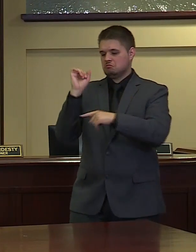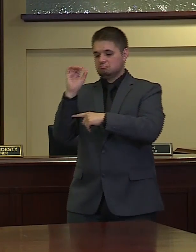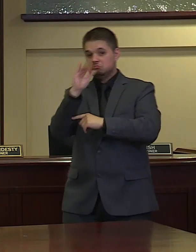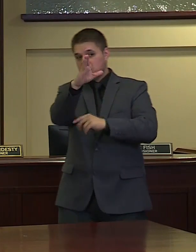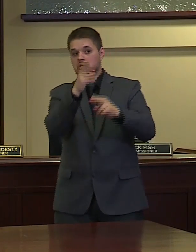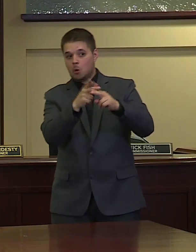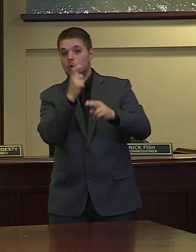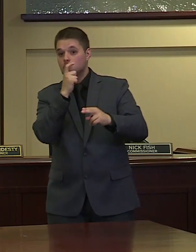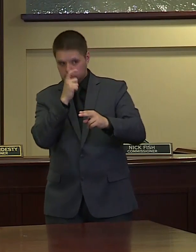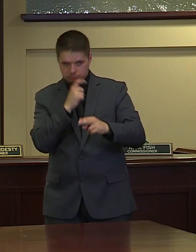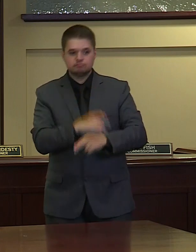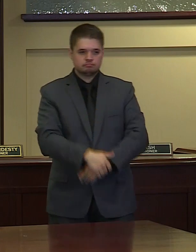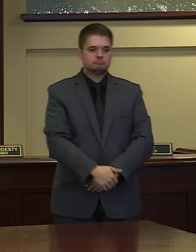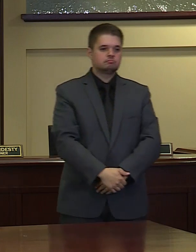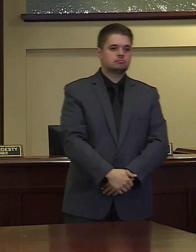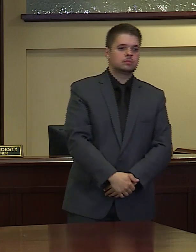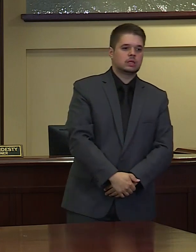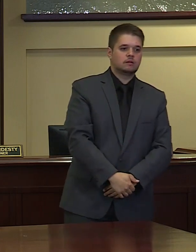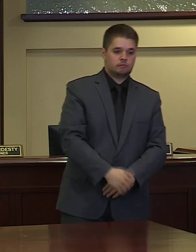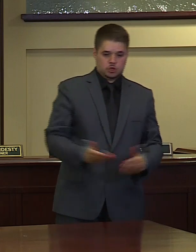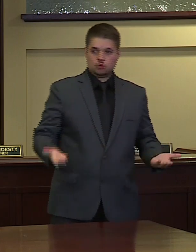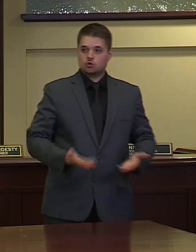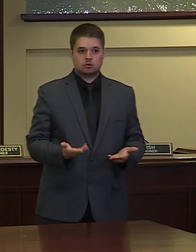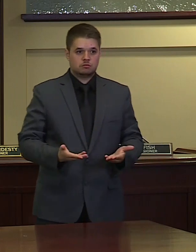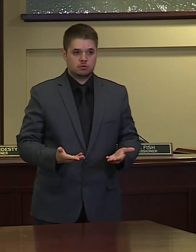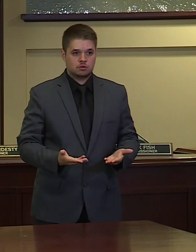here. Noel.